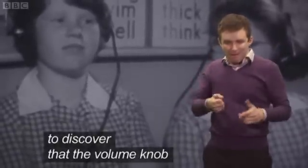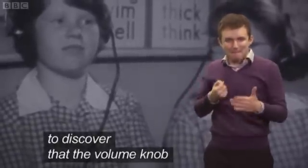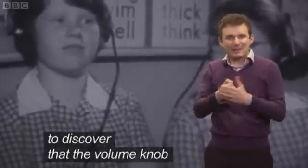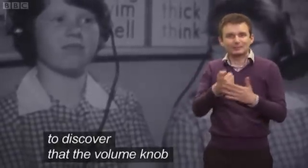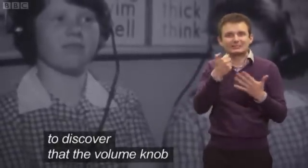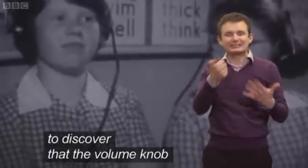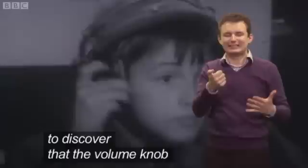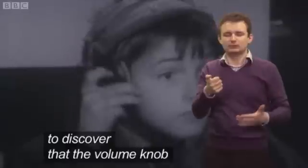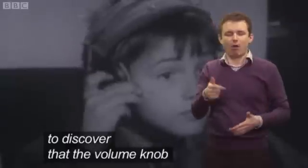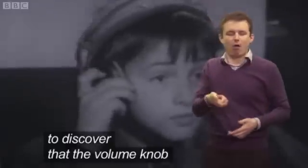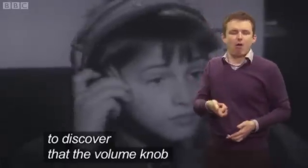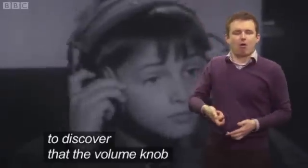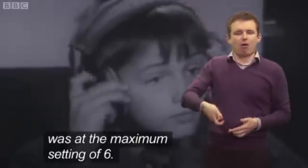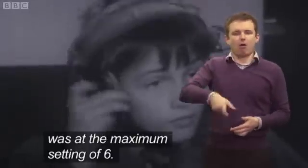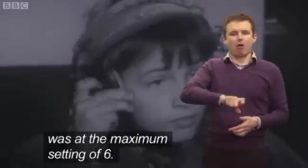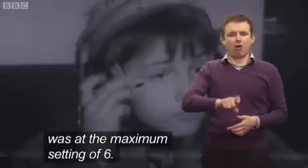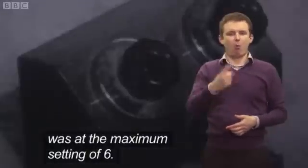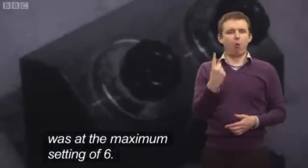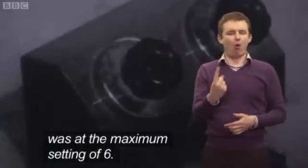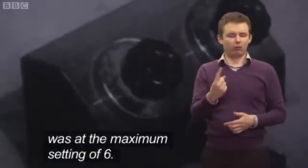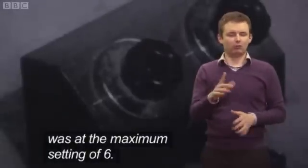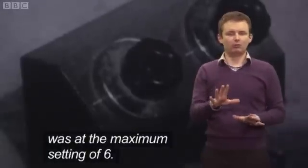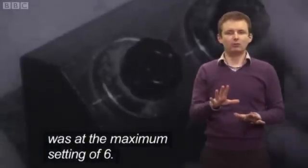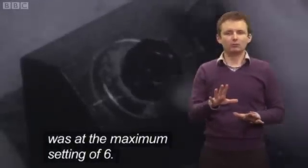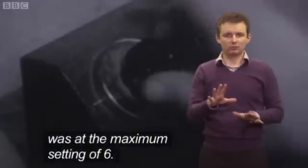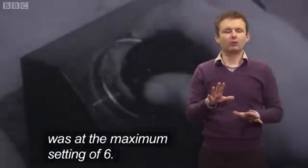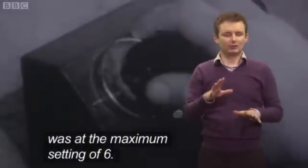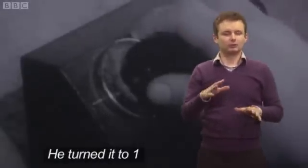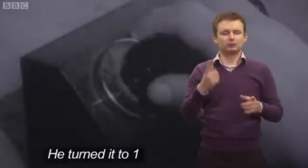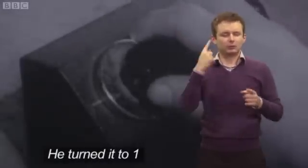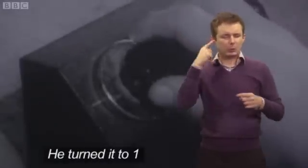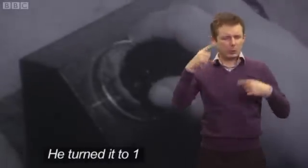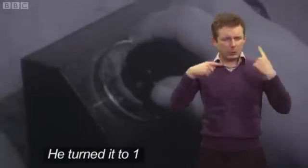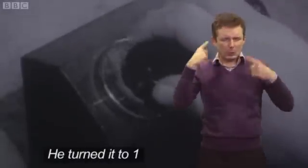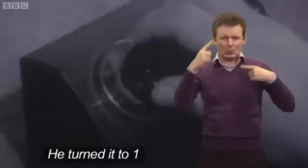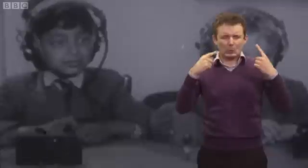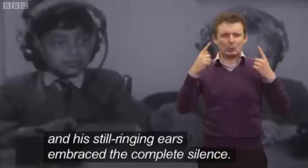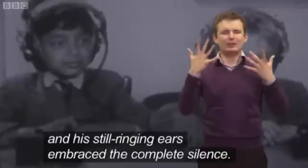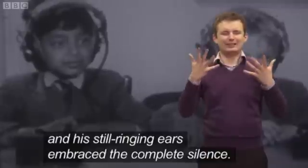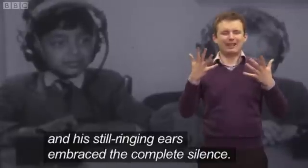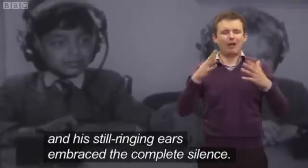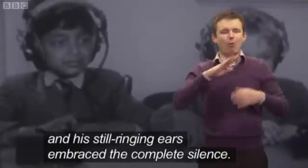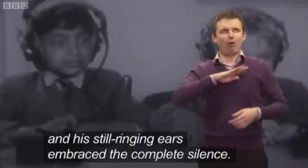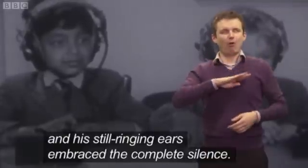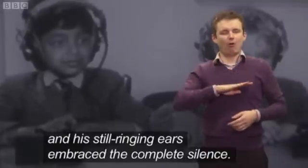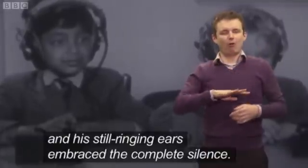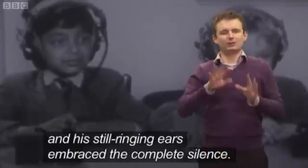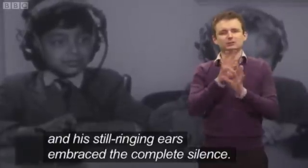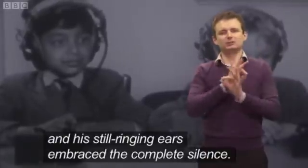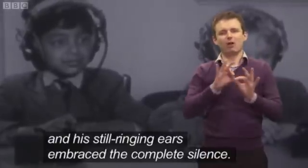discover that the volume knob was at the maximum setting of six. He turned it to one, and his still ringing ears embraced